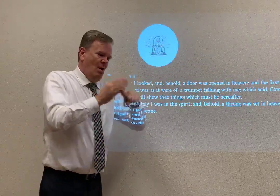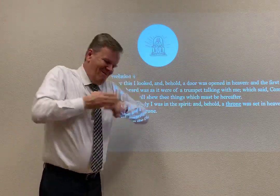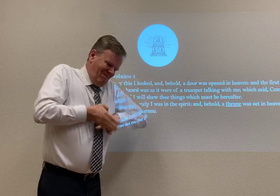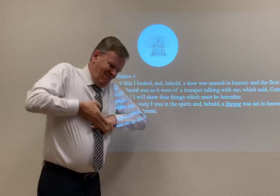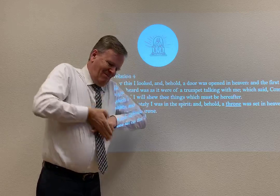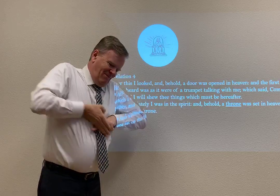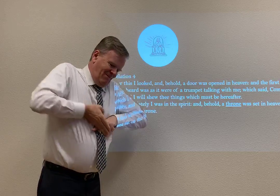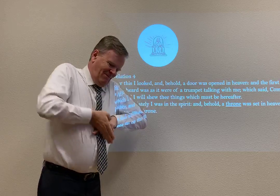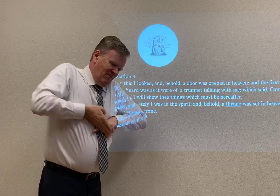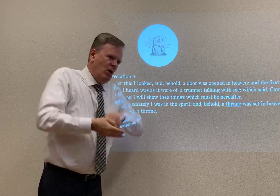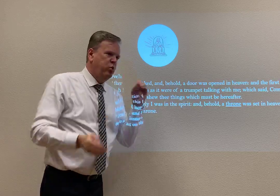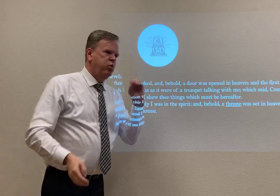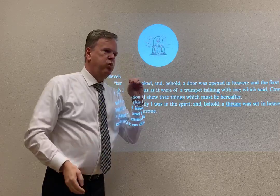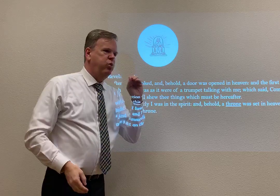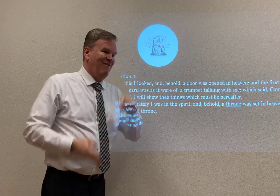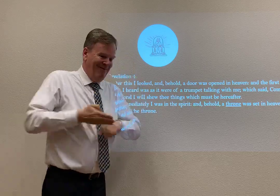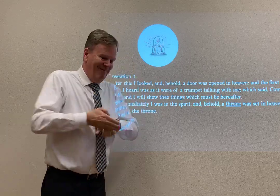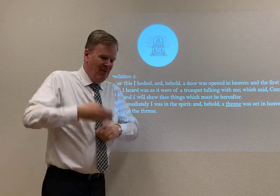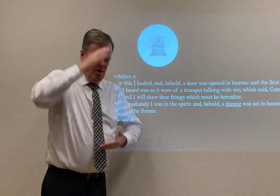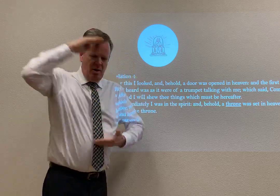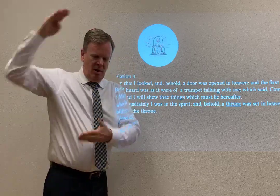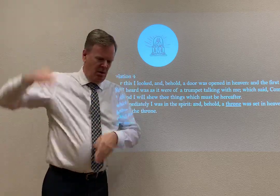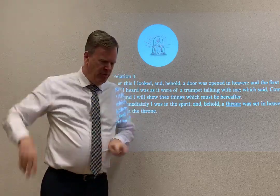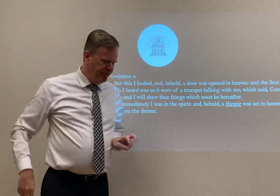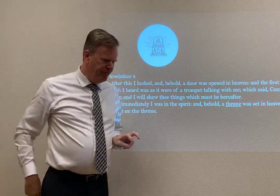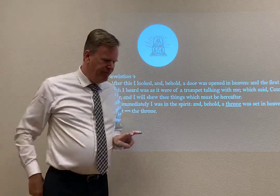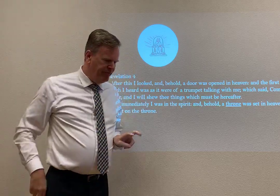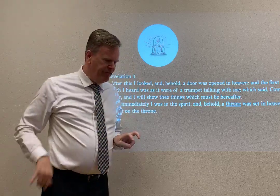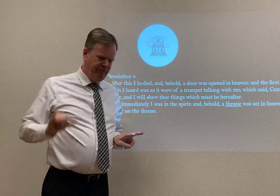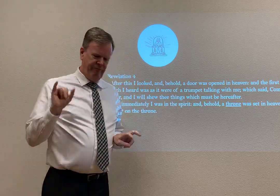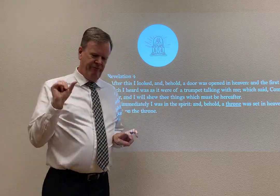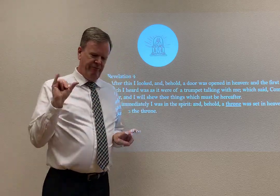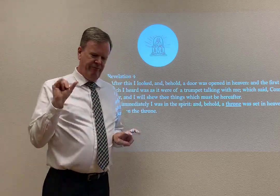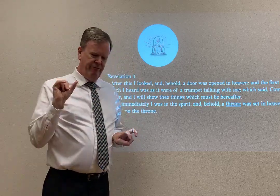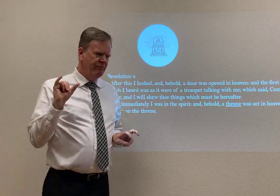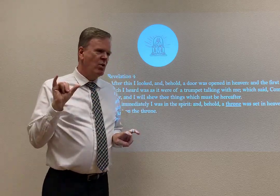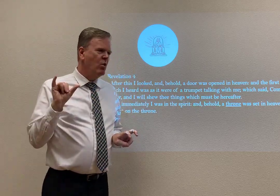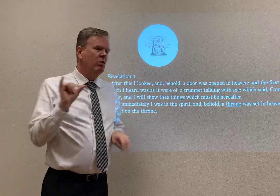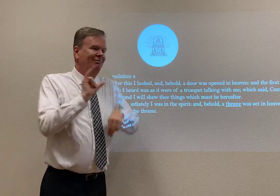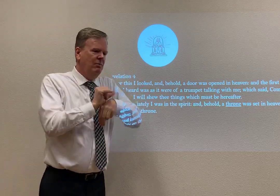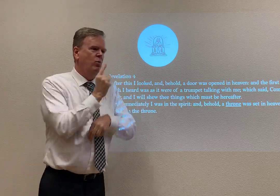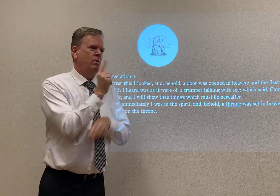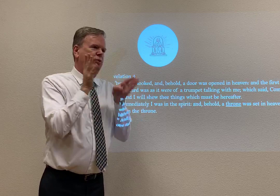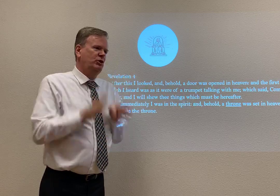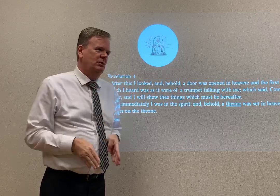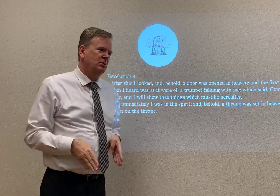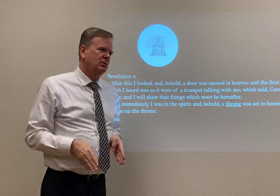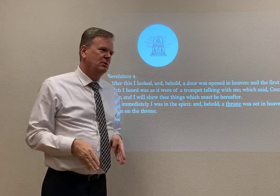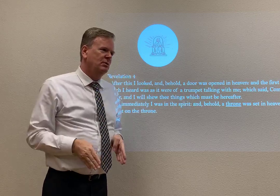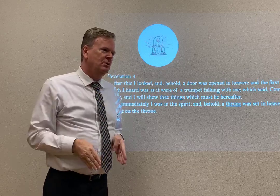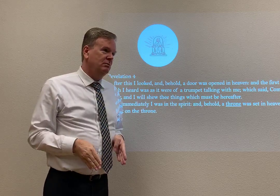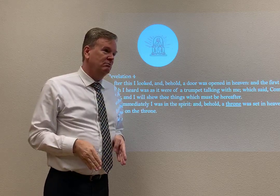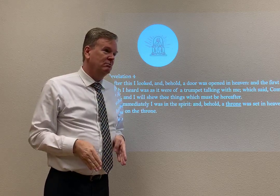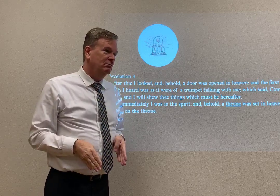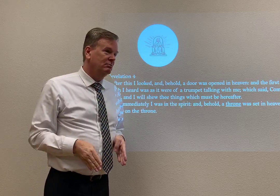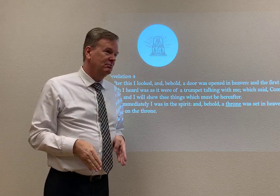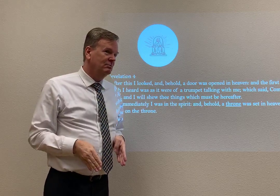Scripture reads about being one on the throne. Obviously, we understand that you can't divide one into another number as a whole. It's one person. There's only one